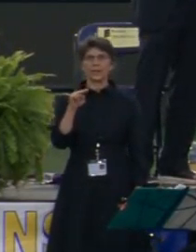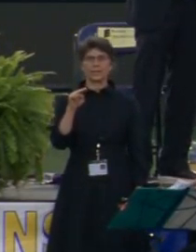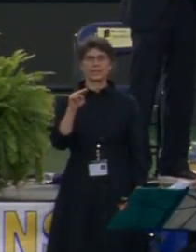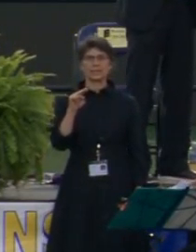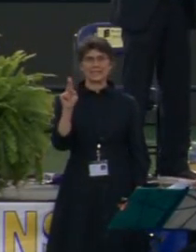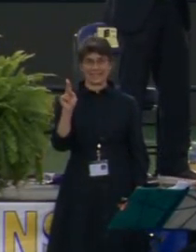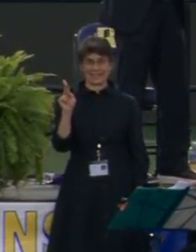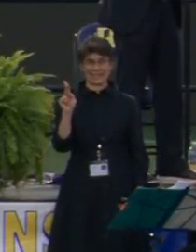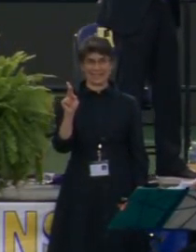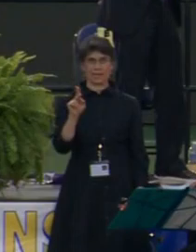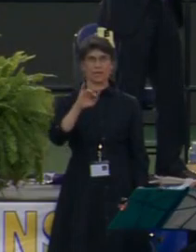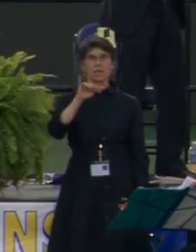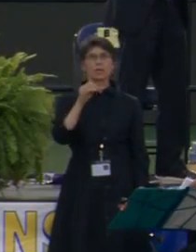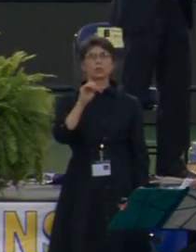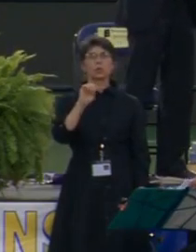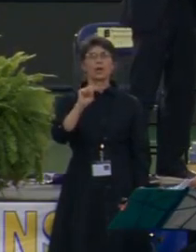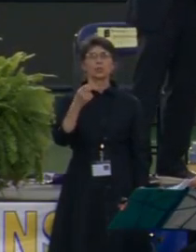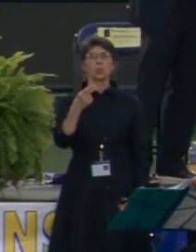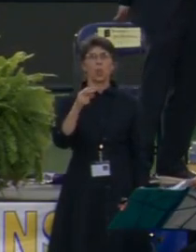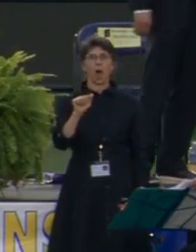Joshua Kedzie.